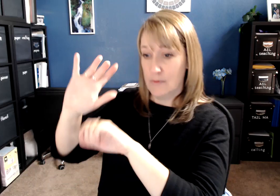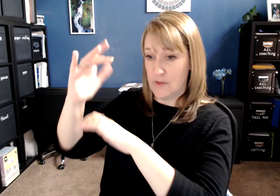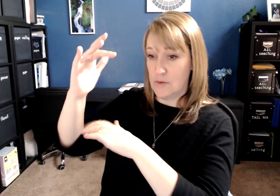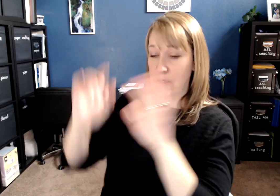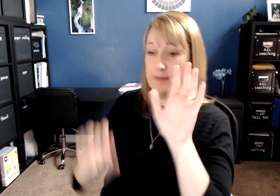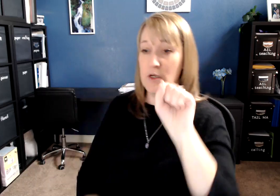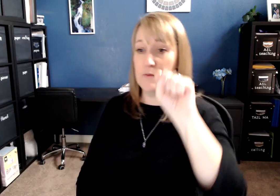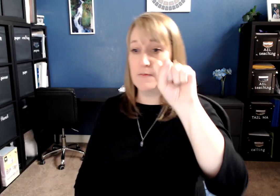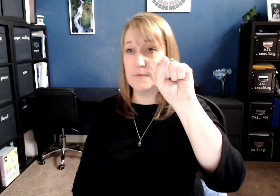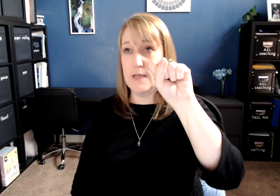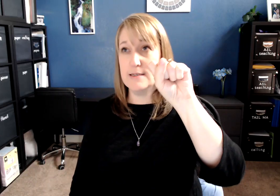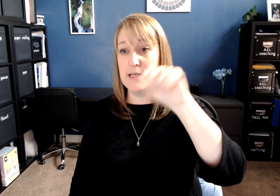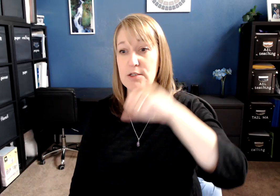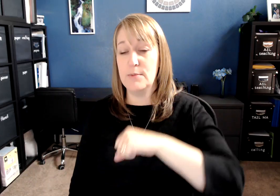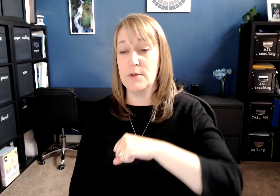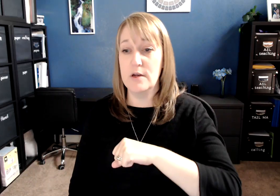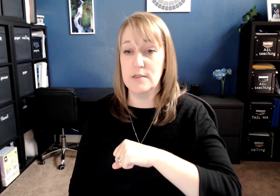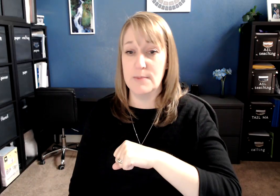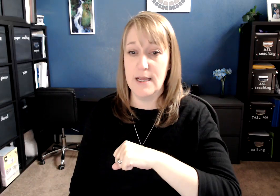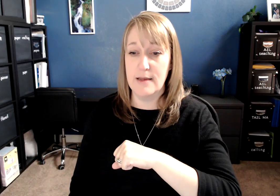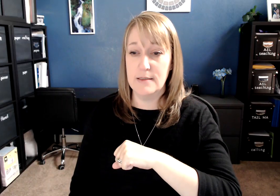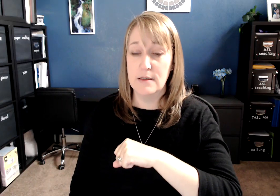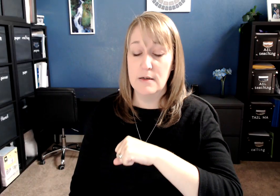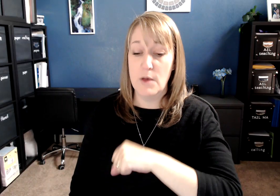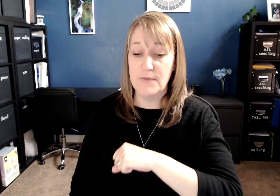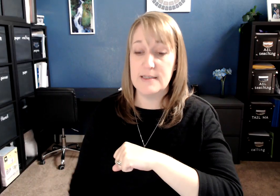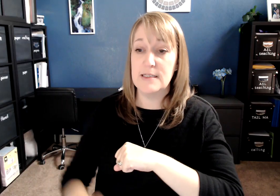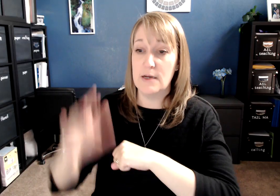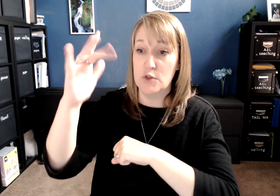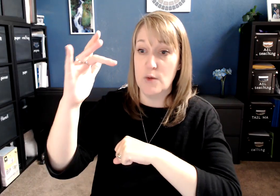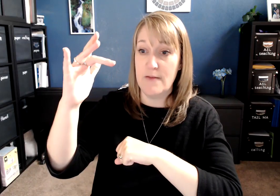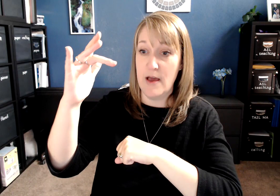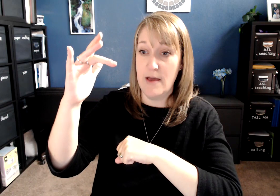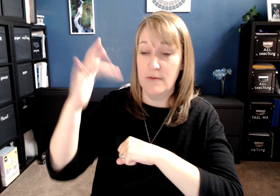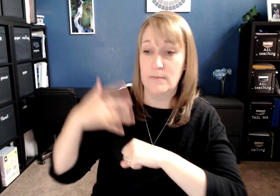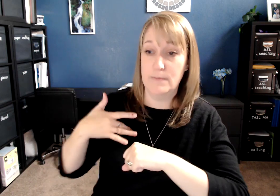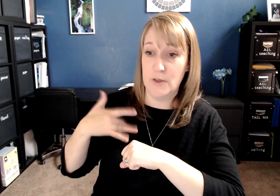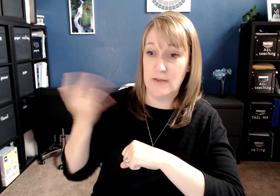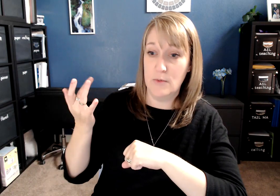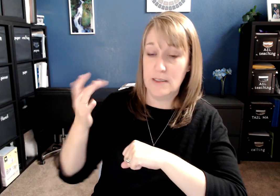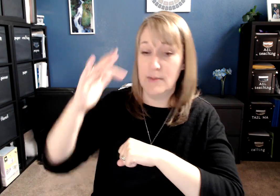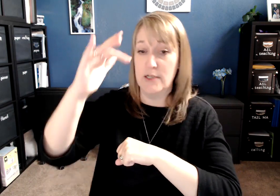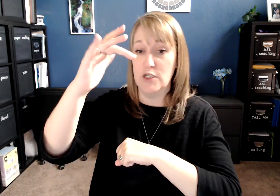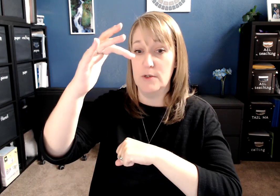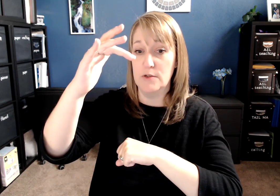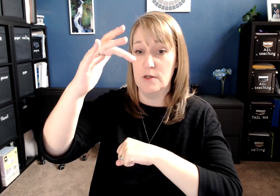So sorry. So S handshape on your non-dominant hand, palm facing down, 25. Birthday, what's up, handshape on your dominant